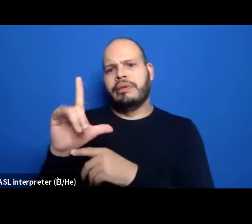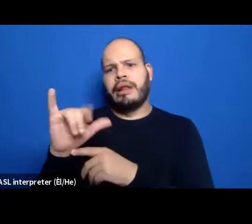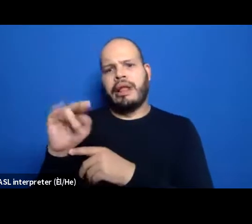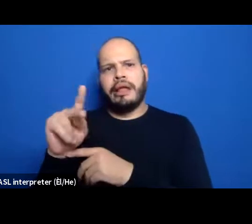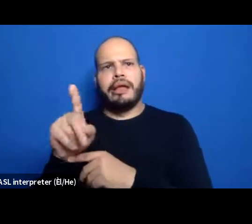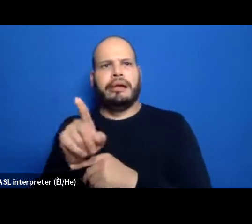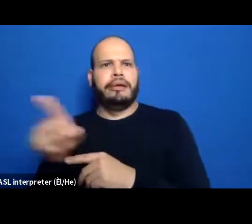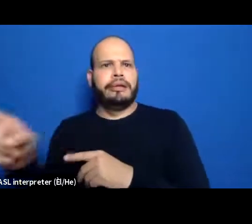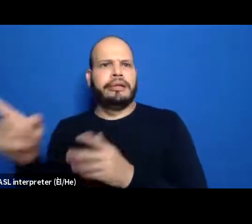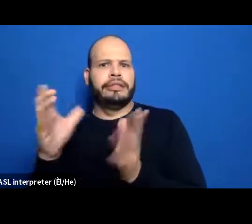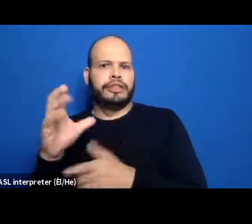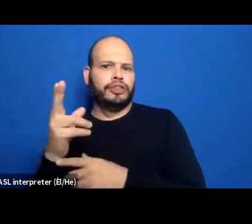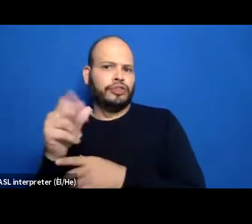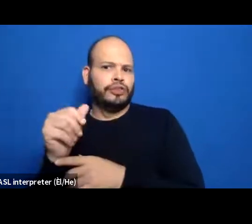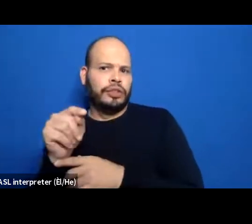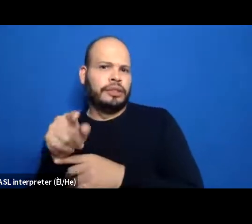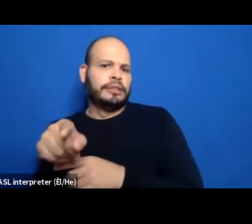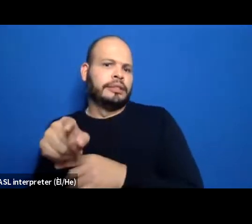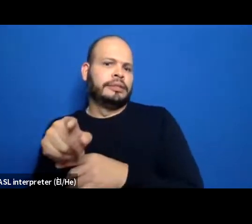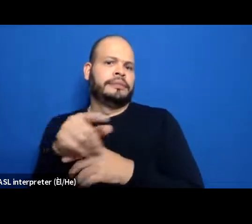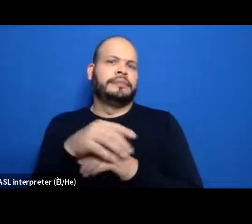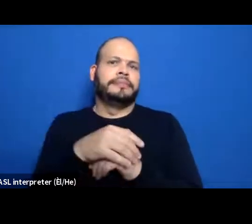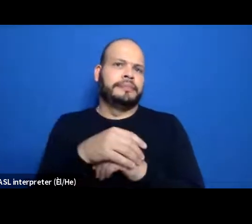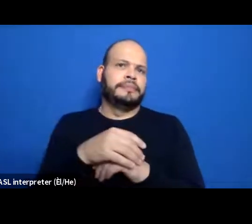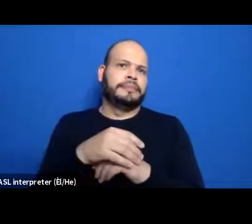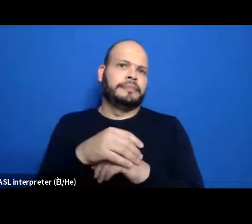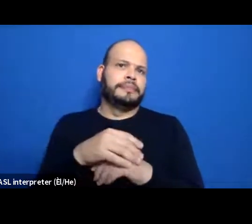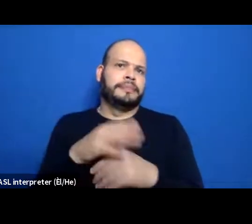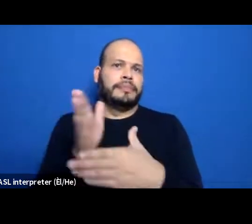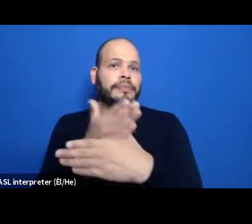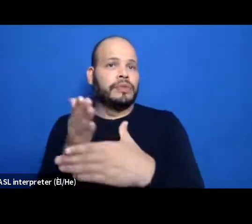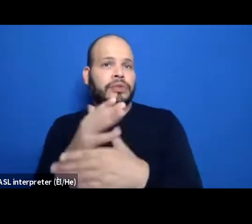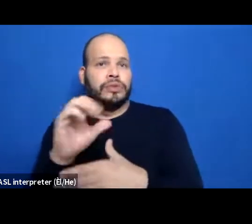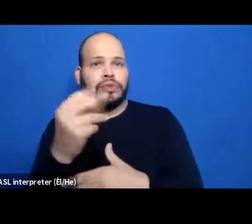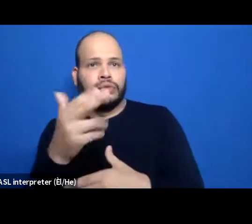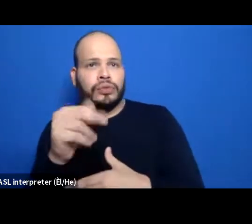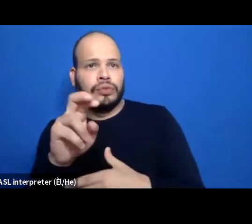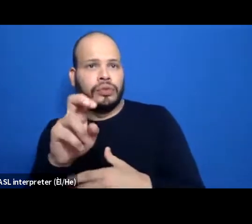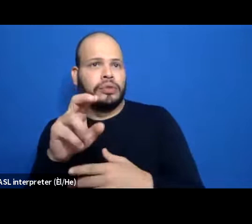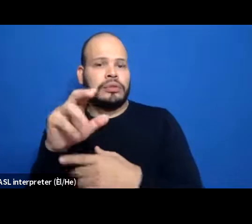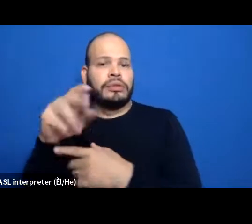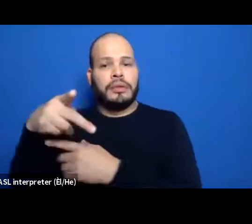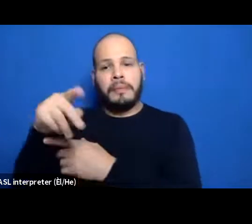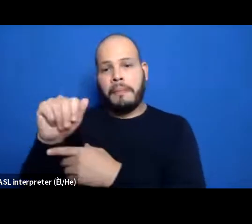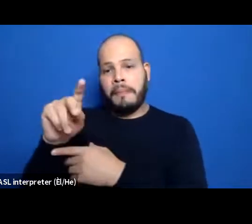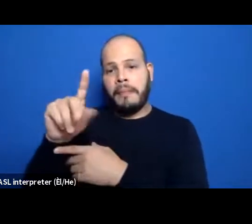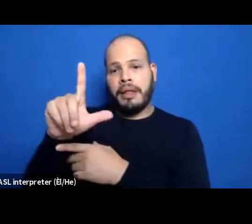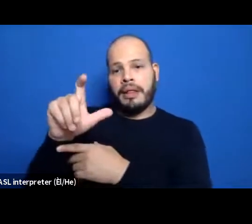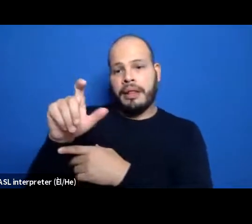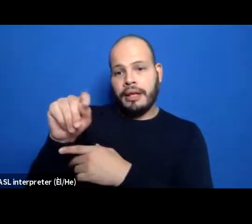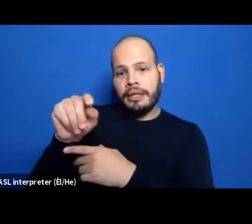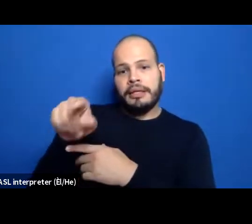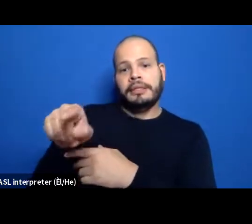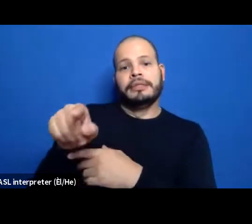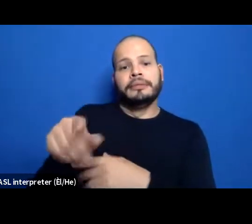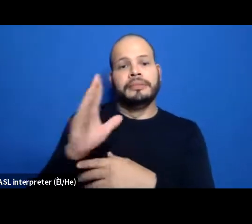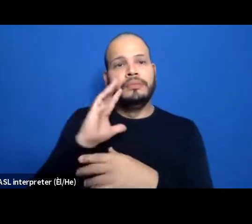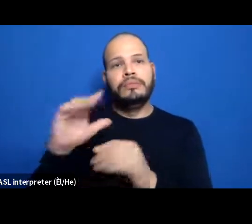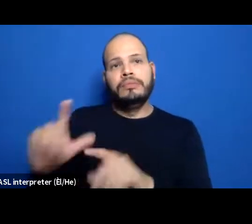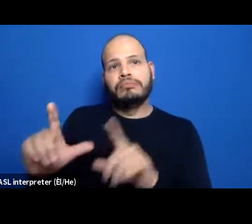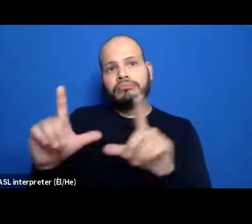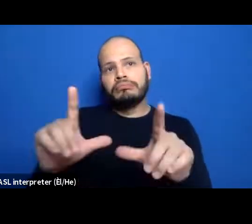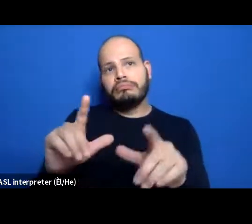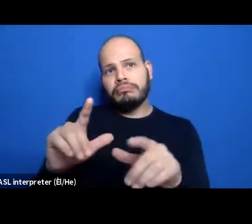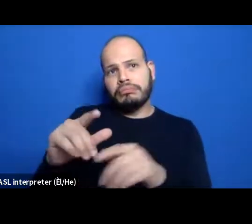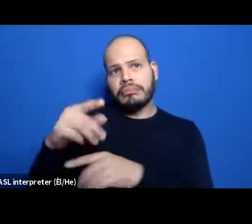community Padlet. This is where you can share an important takeaway or an idea that you're leaving with today that helps you